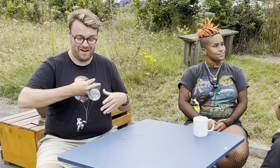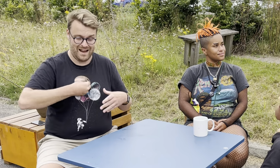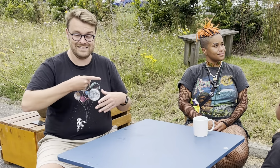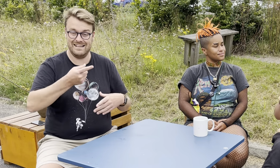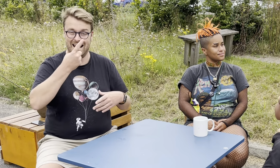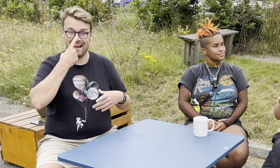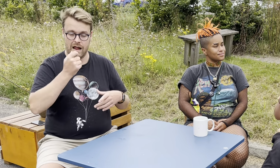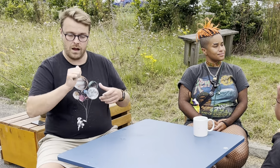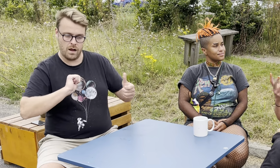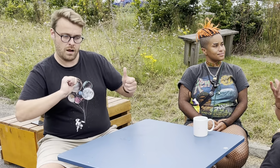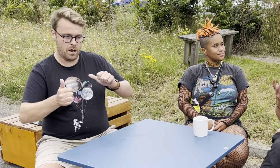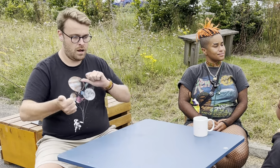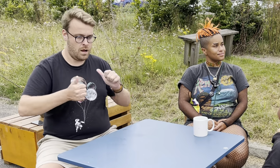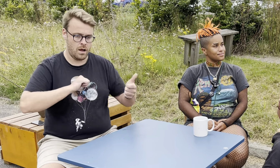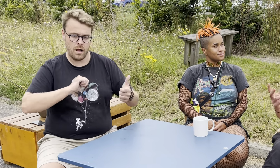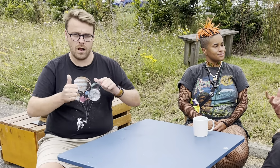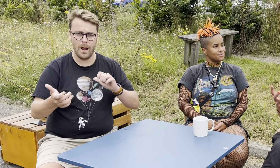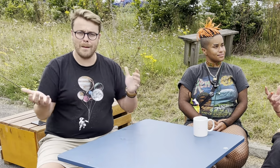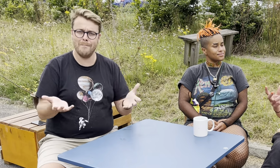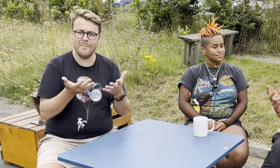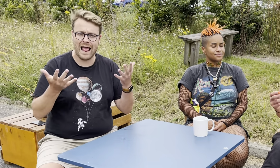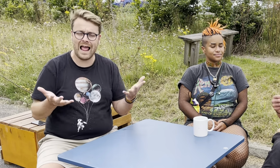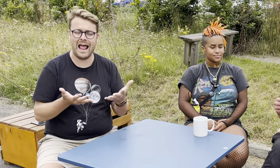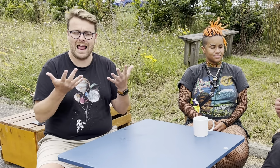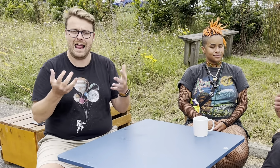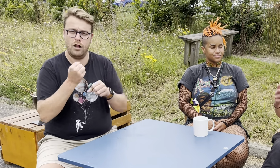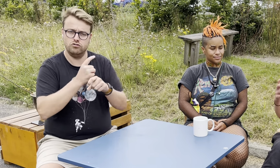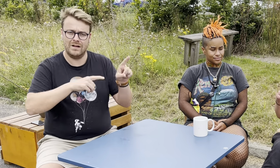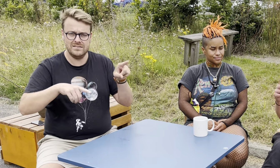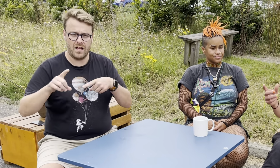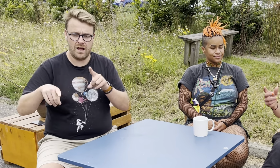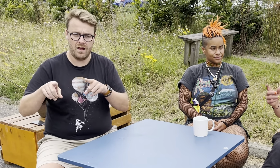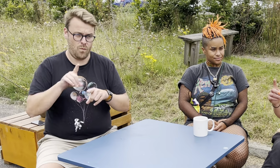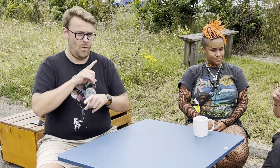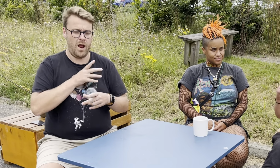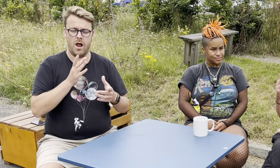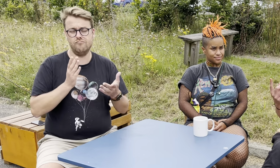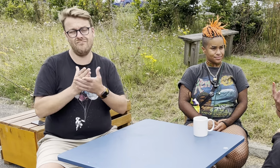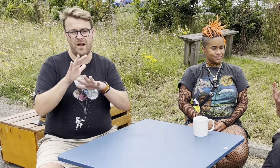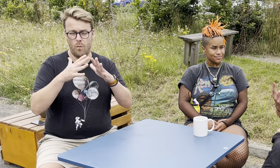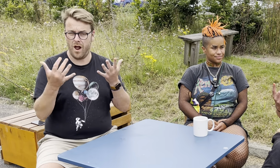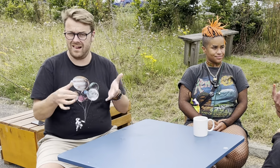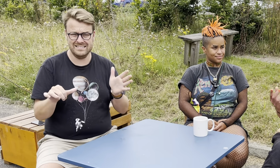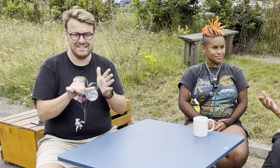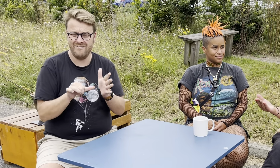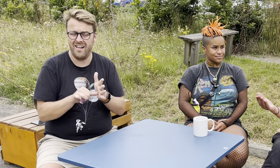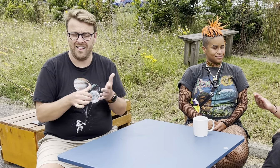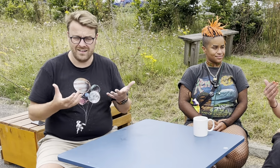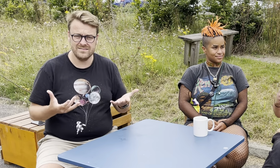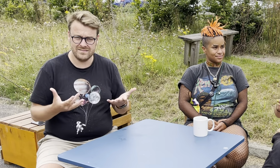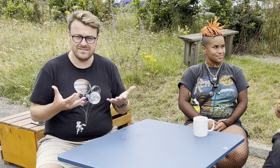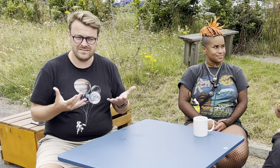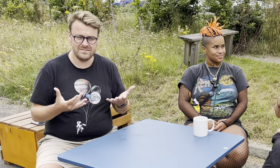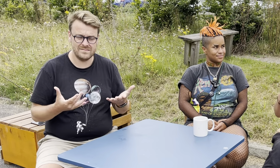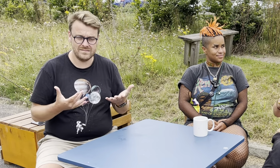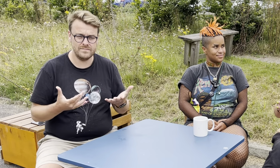maybe the real world doesn't allow us, but then a production question, how do we protect those